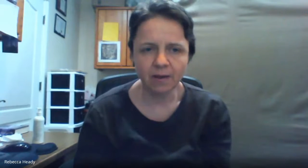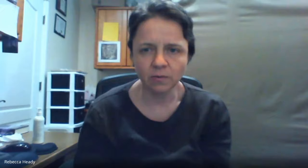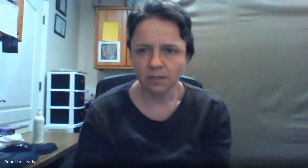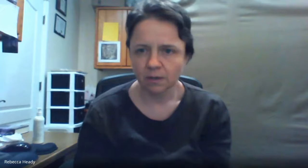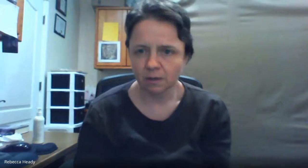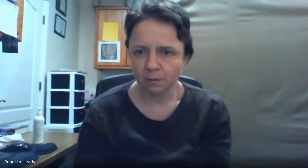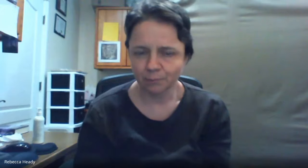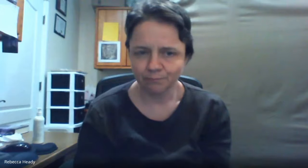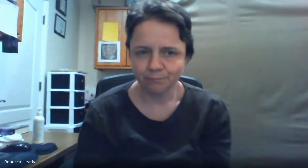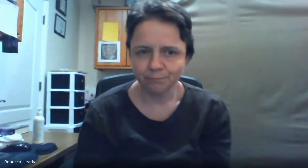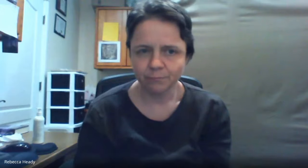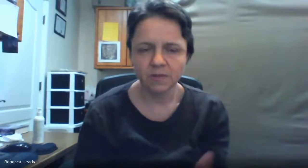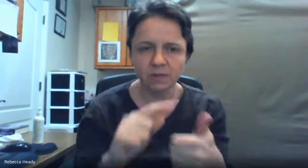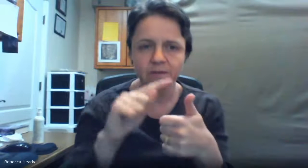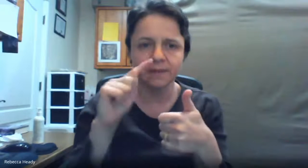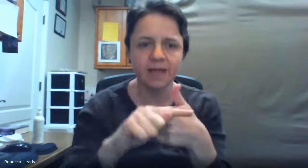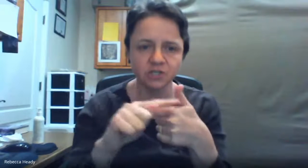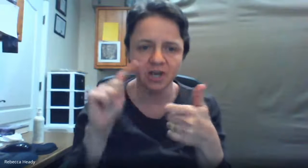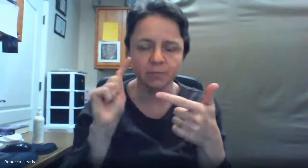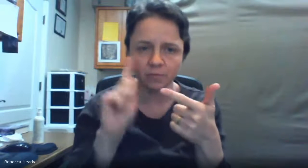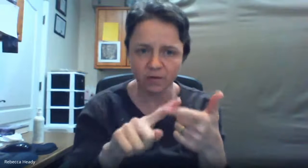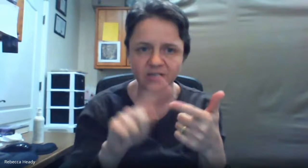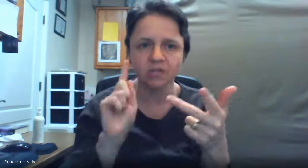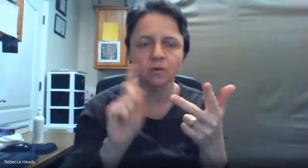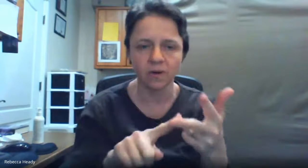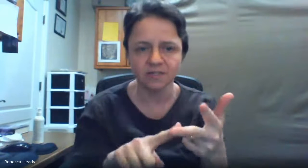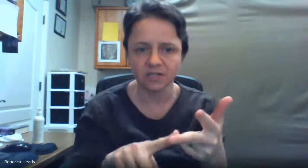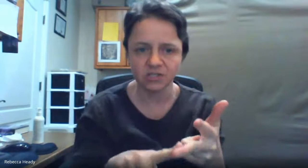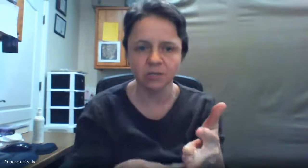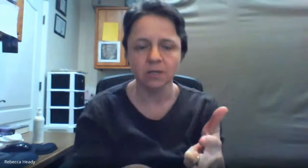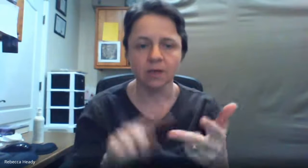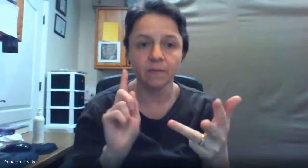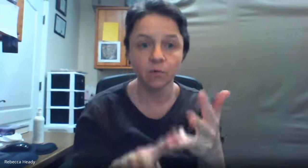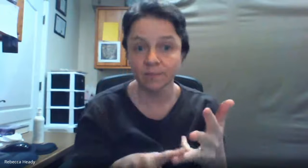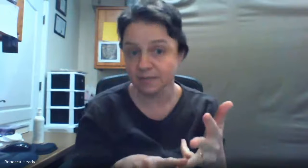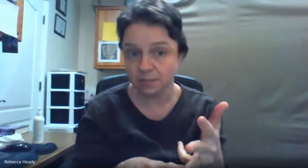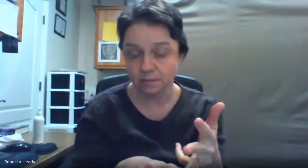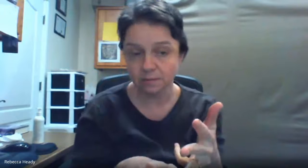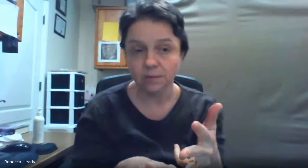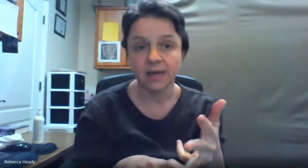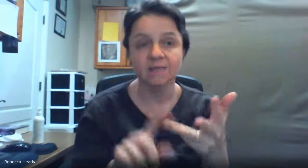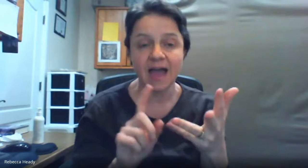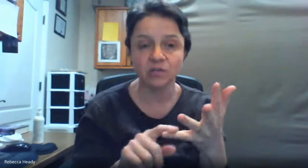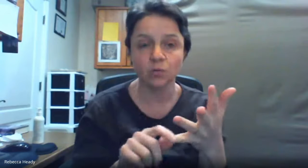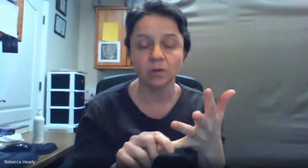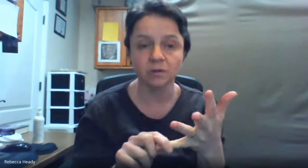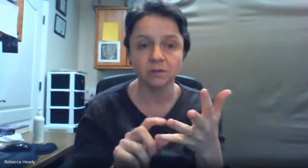about. The hand shape, the location, the orientation, and the movement, and the actual,